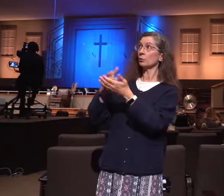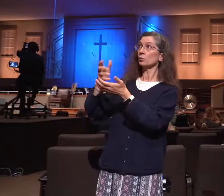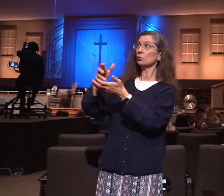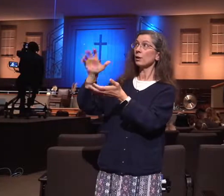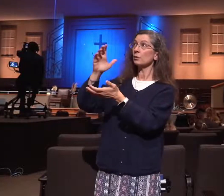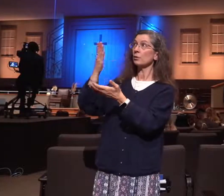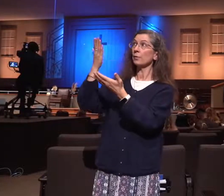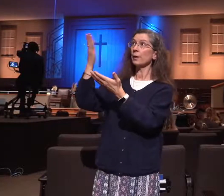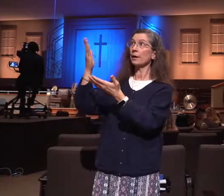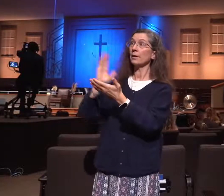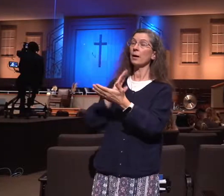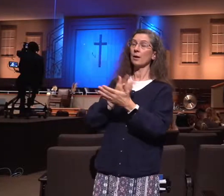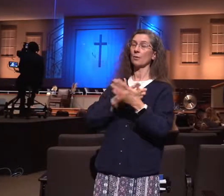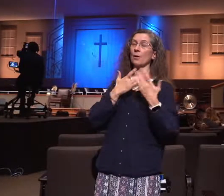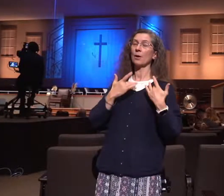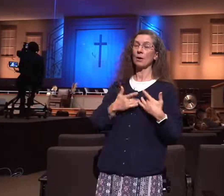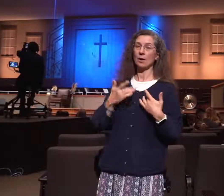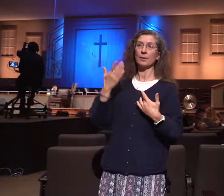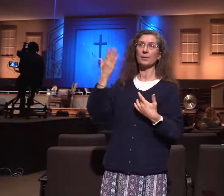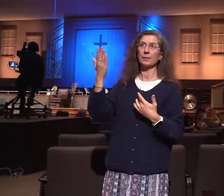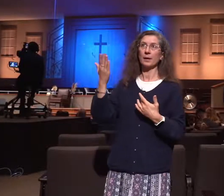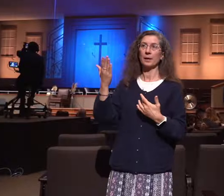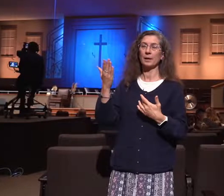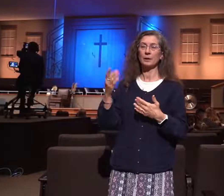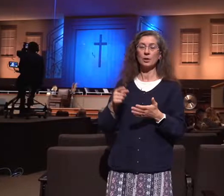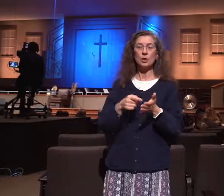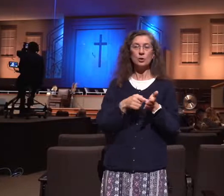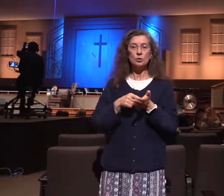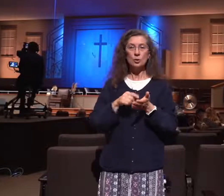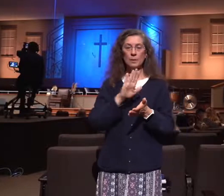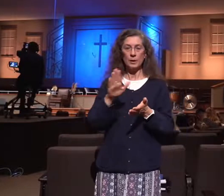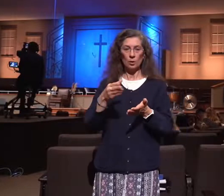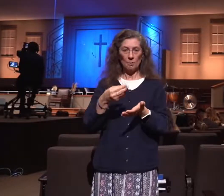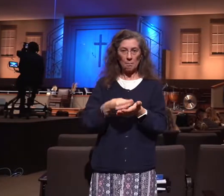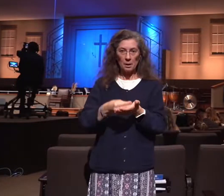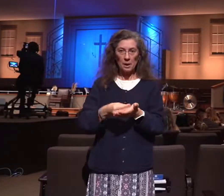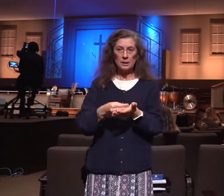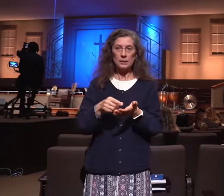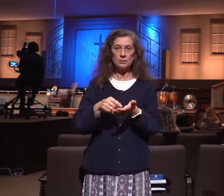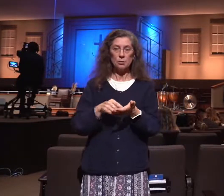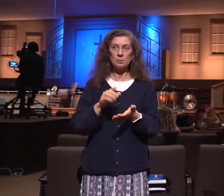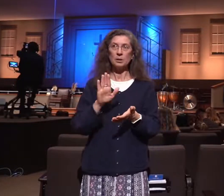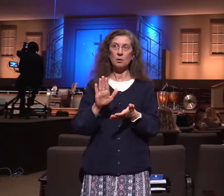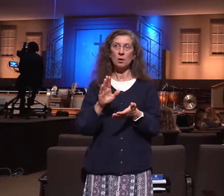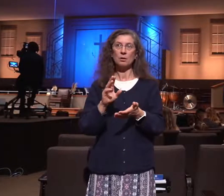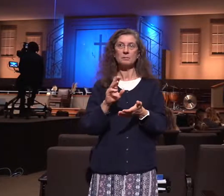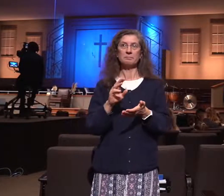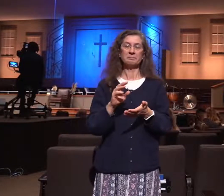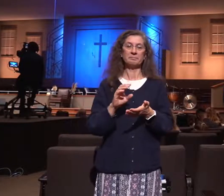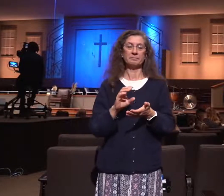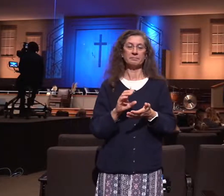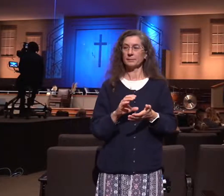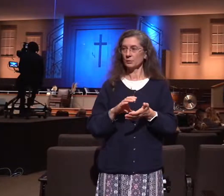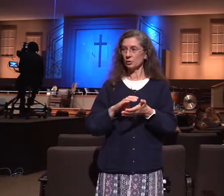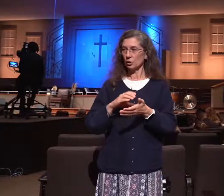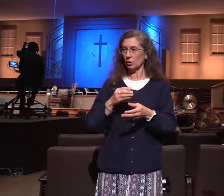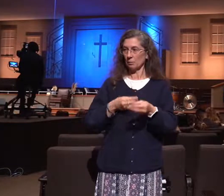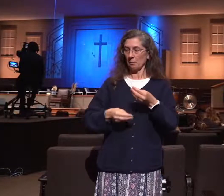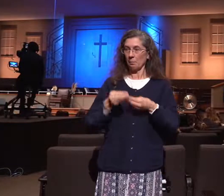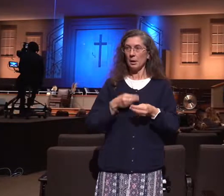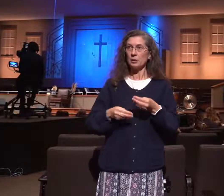heart be also. Show me your checkbook, show me your budget, and I'll tell you exactly where your heart is.